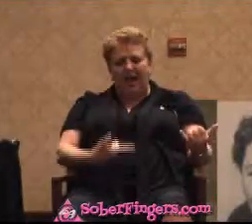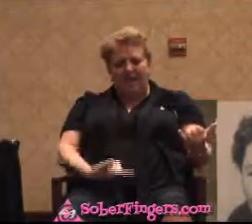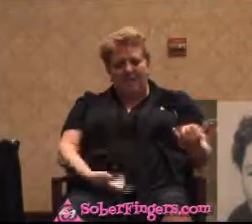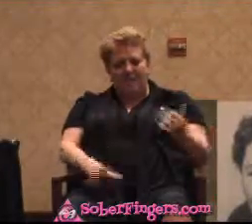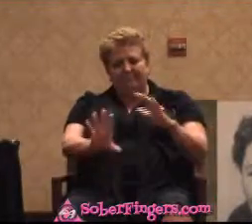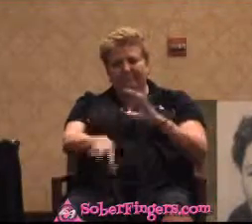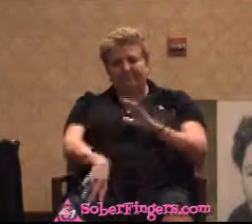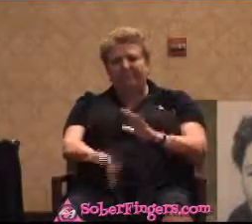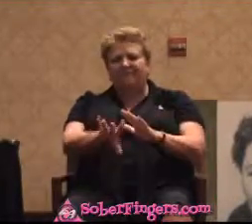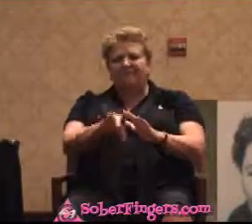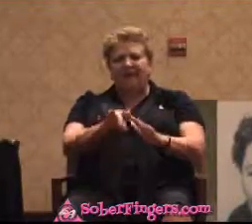I'm